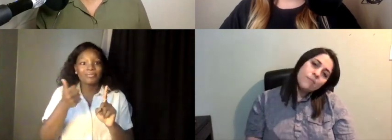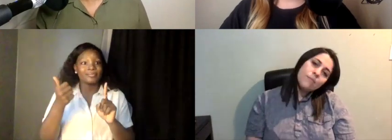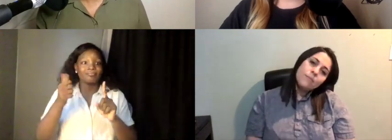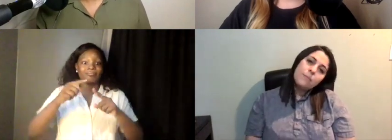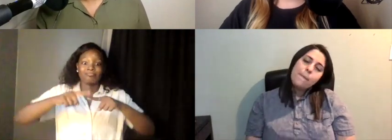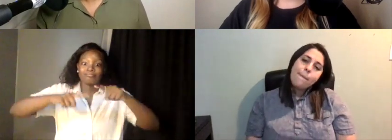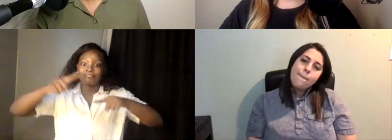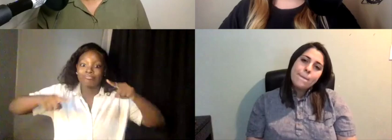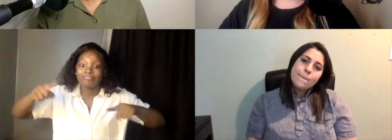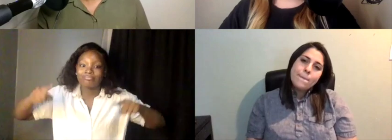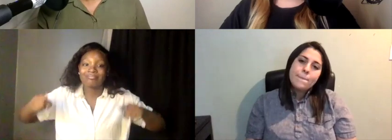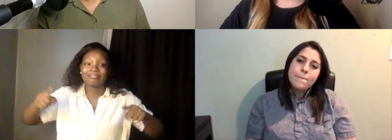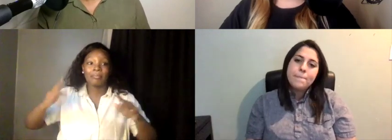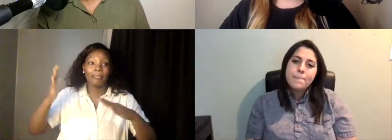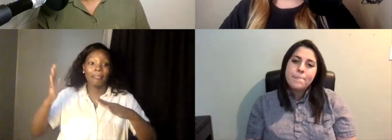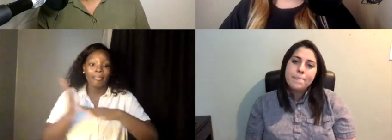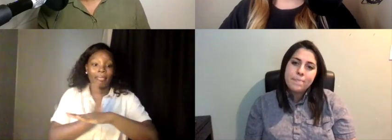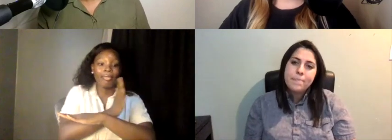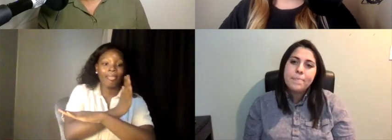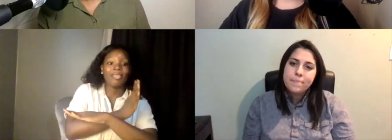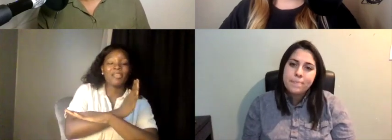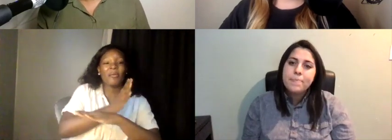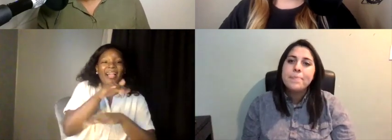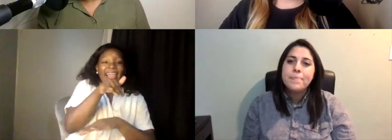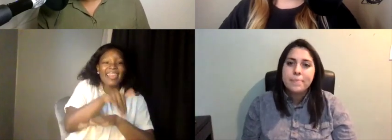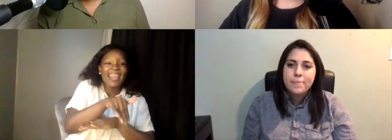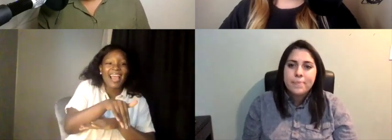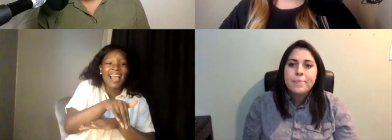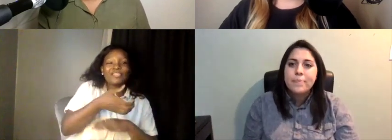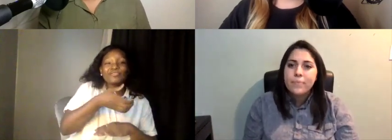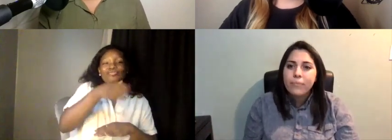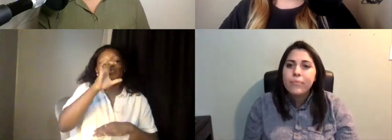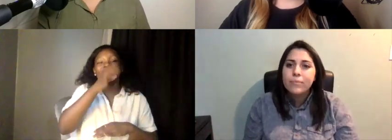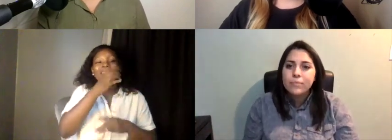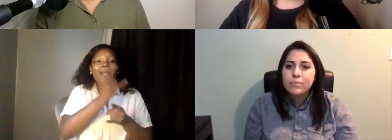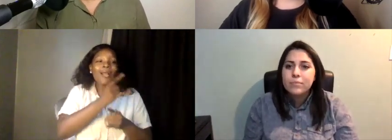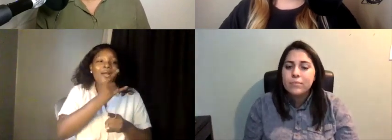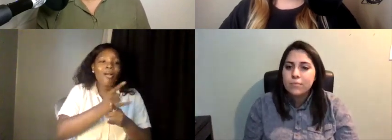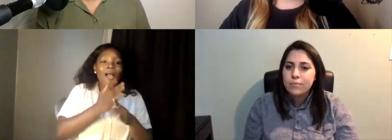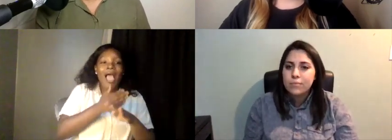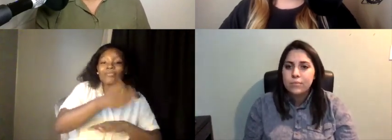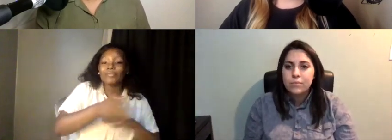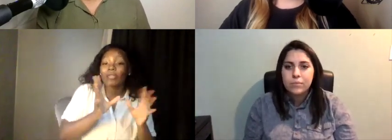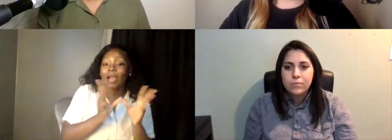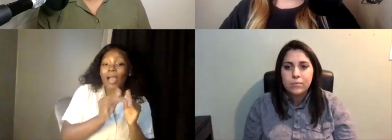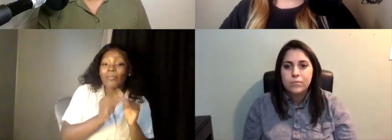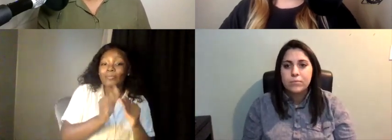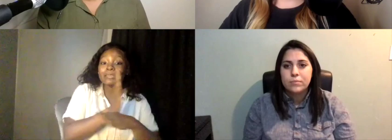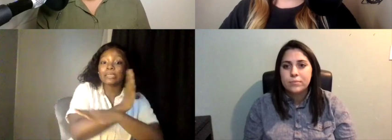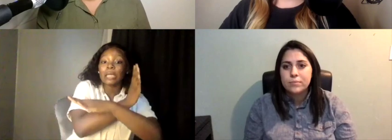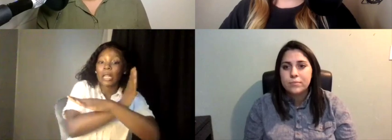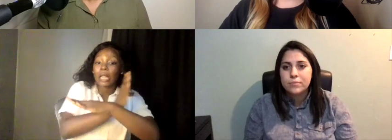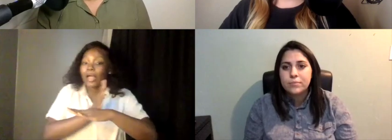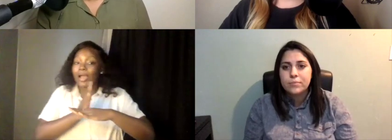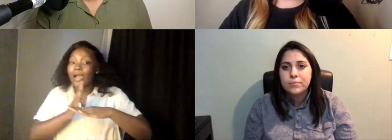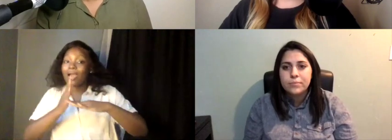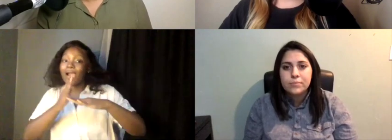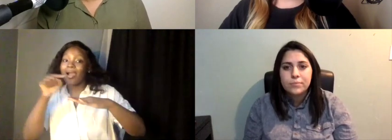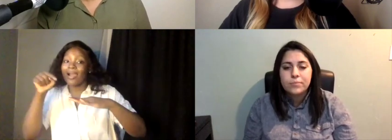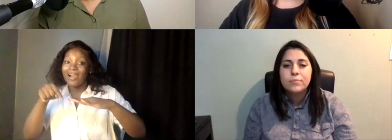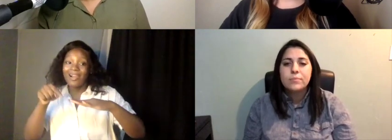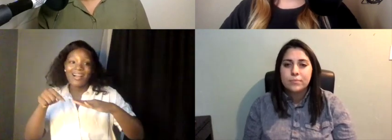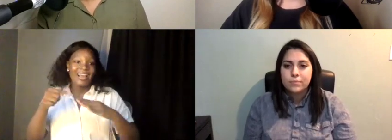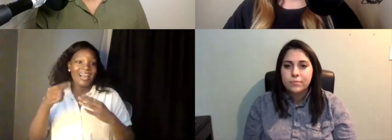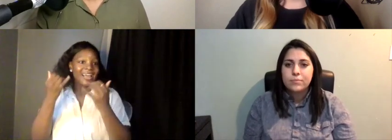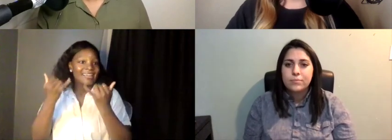night drinks after like the company conference, right? All the way to like, yeah, you set